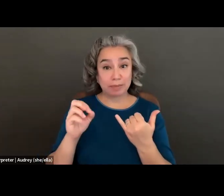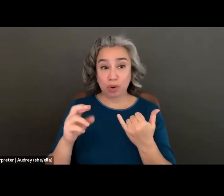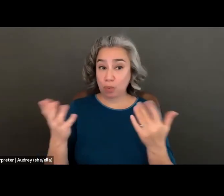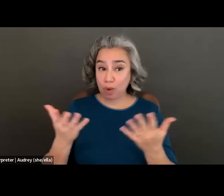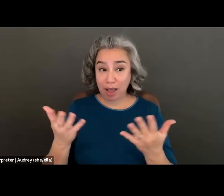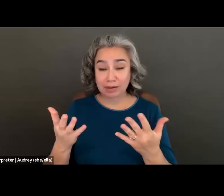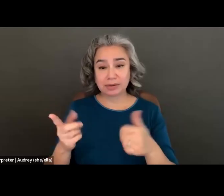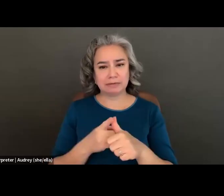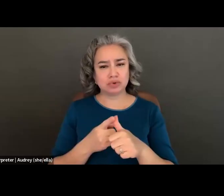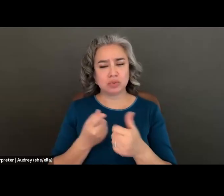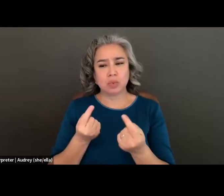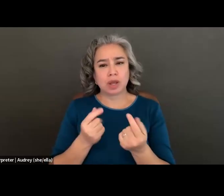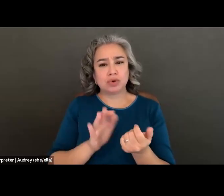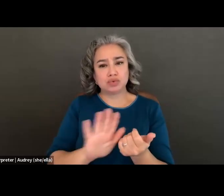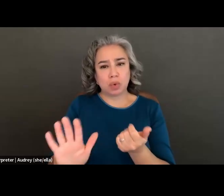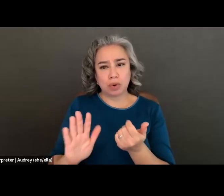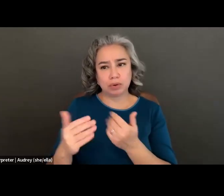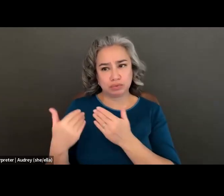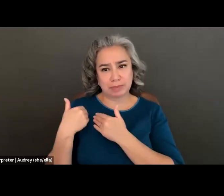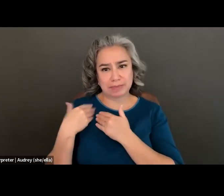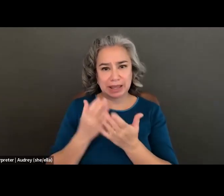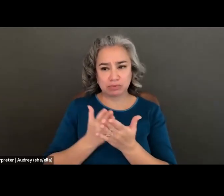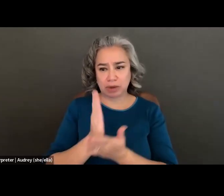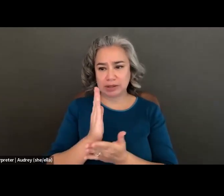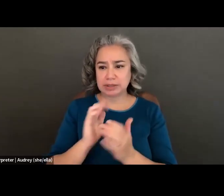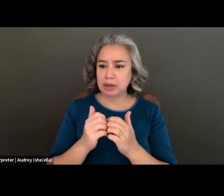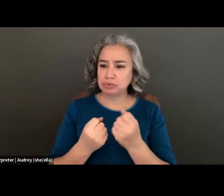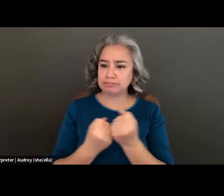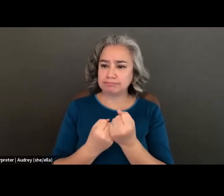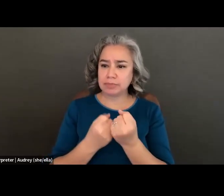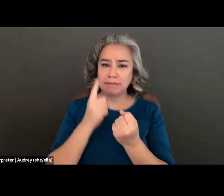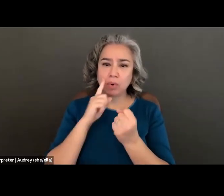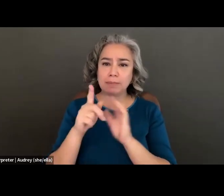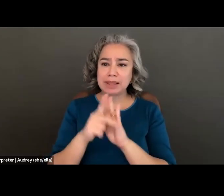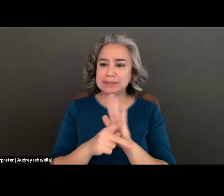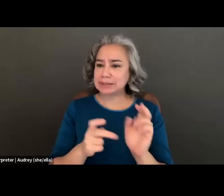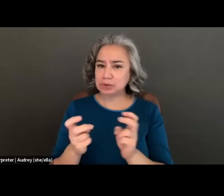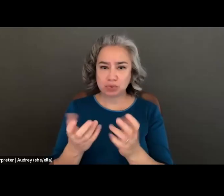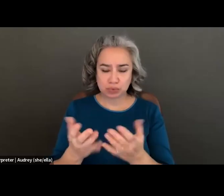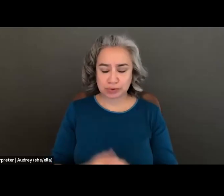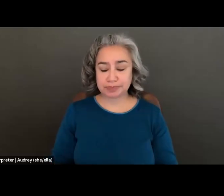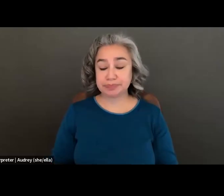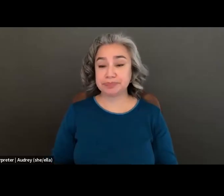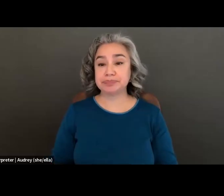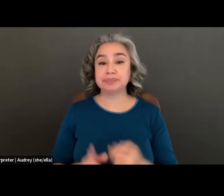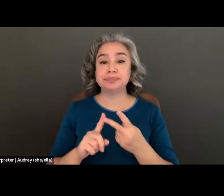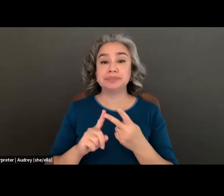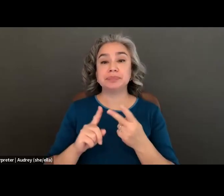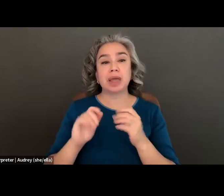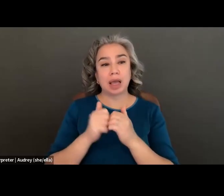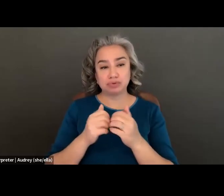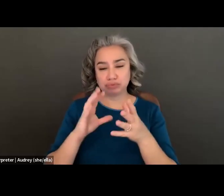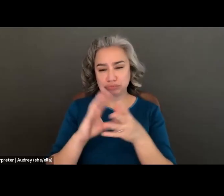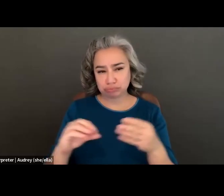First, what are your responsibilities and rights to advocate on policy issues? Second, we'll talk about how to tell your